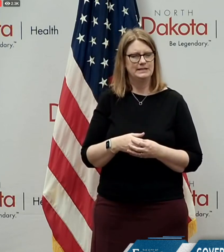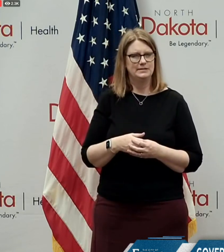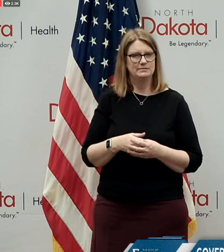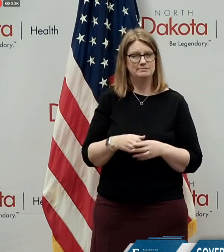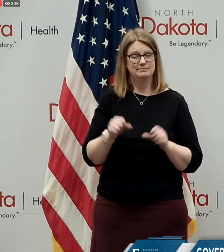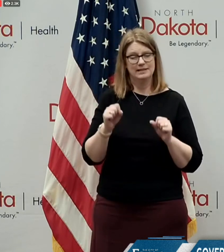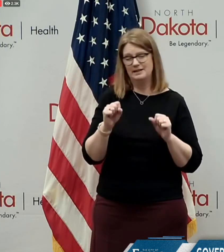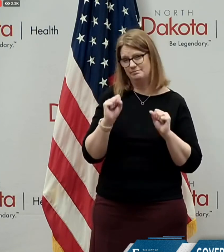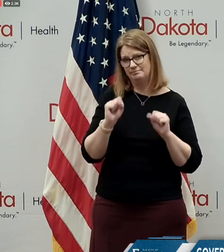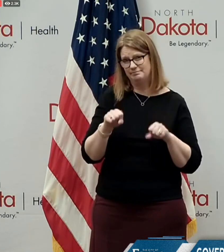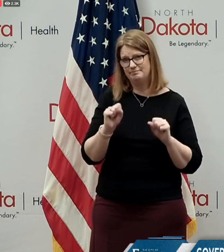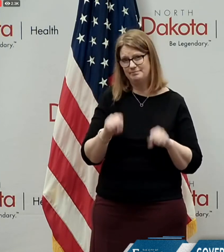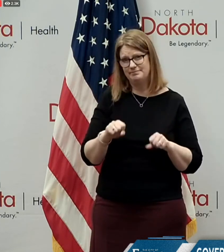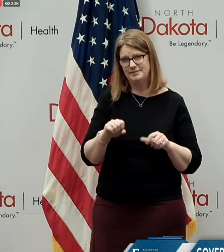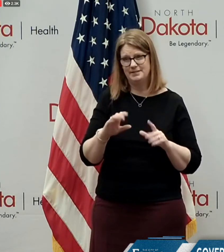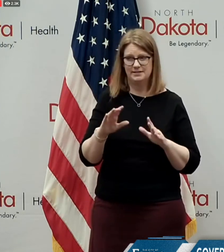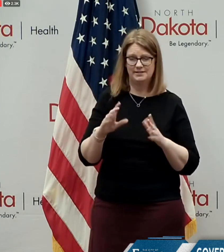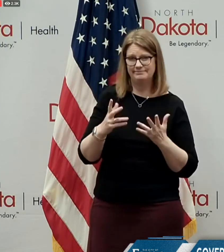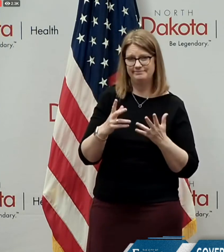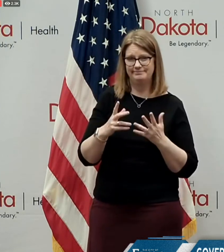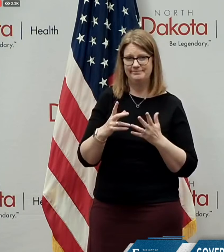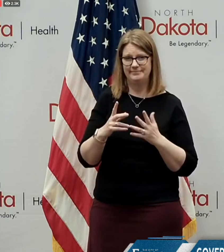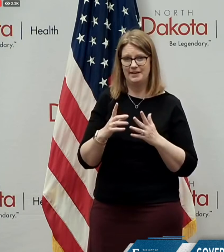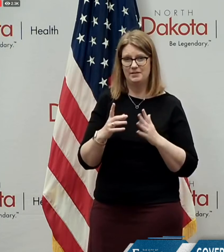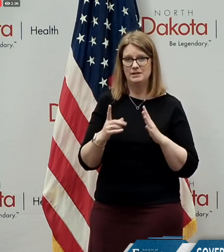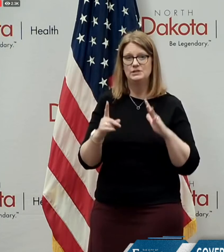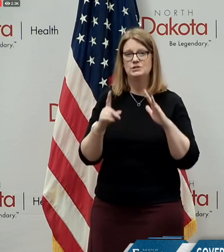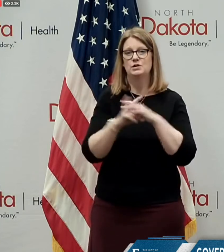challenging situation. So that I'd say, and that's